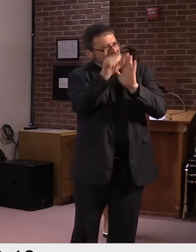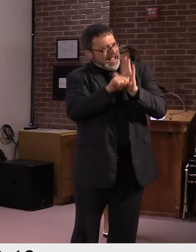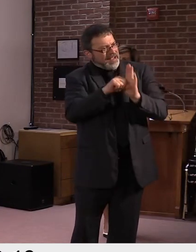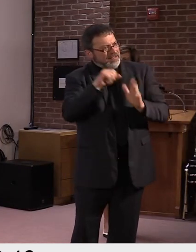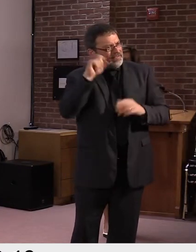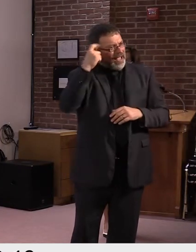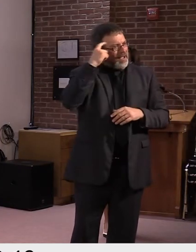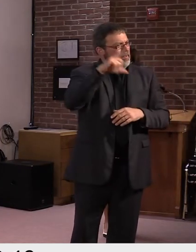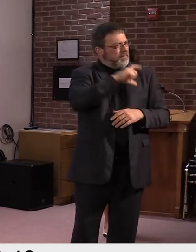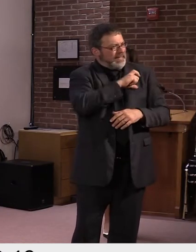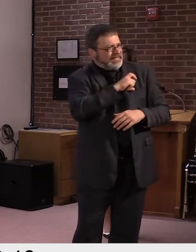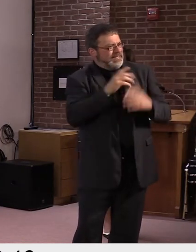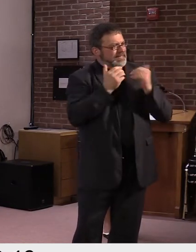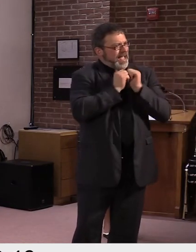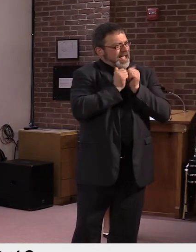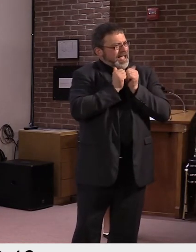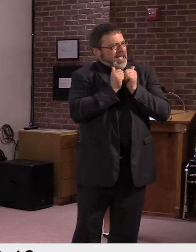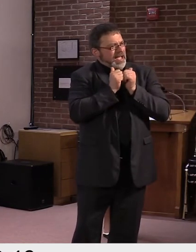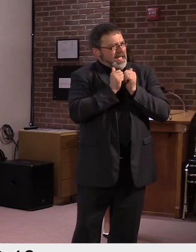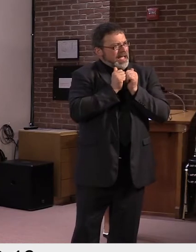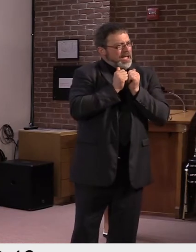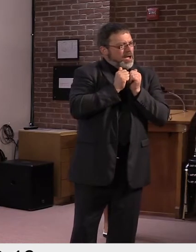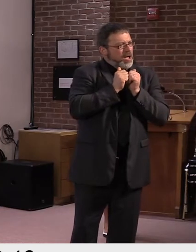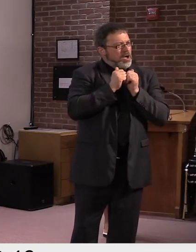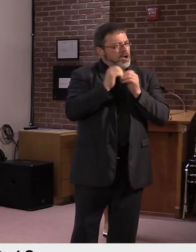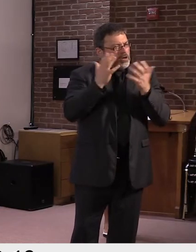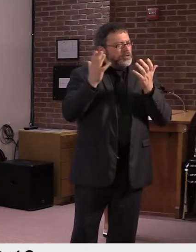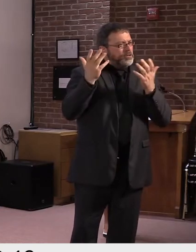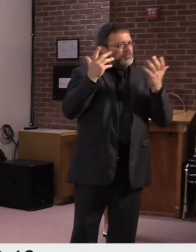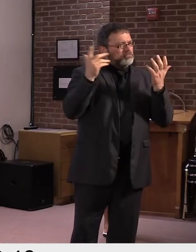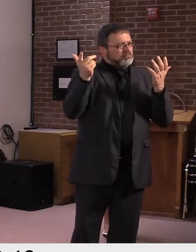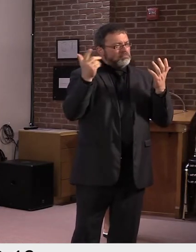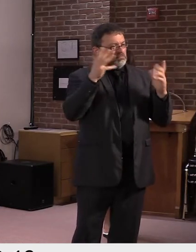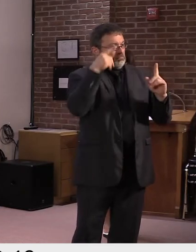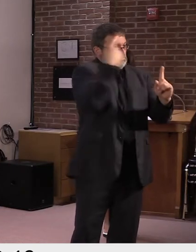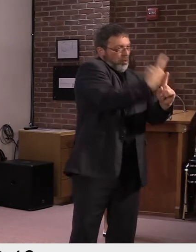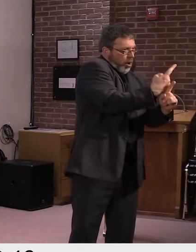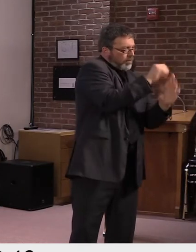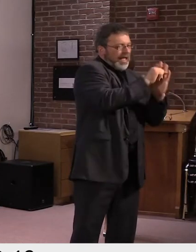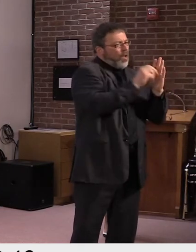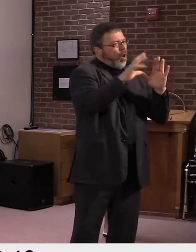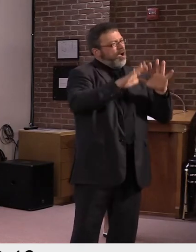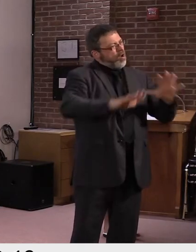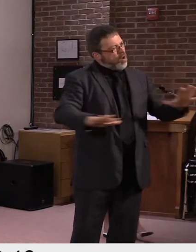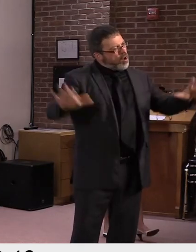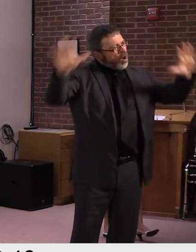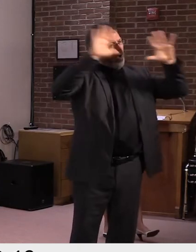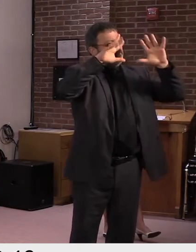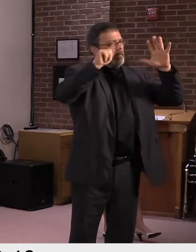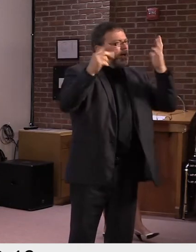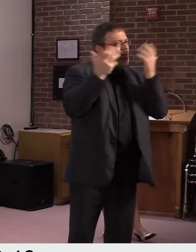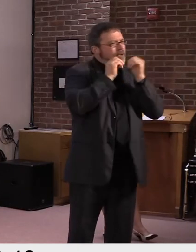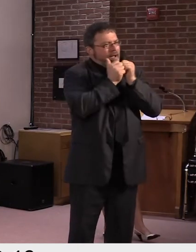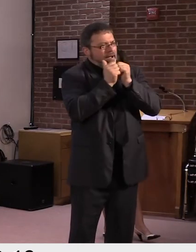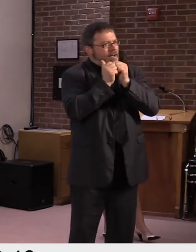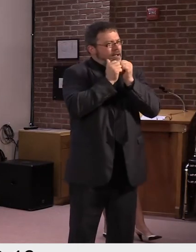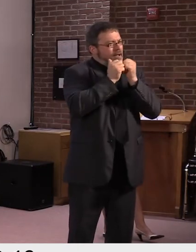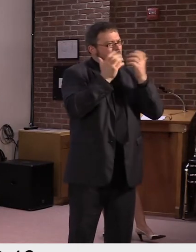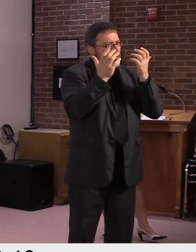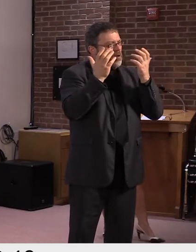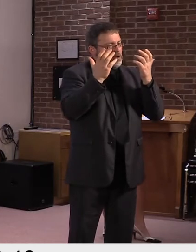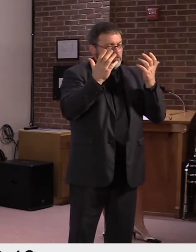say through all the actions I've seen from our law enforcement throughout the state, and that's both municipal and state